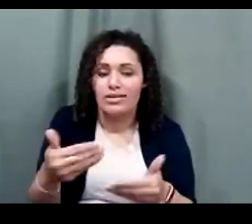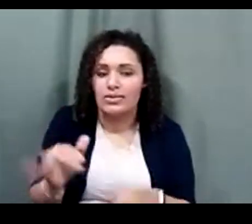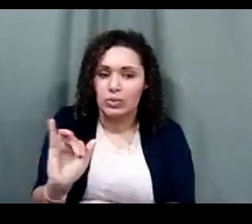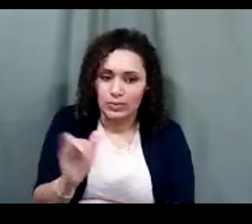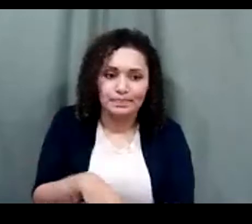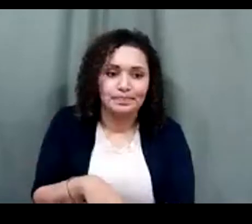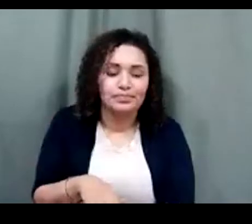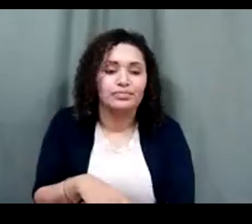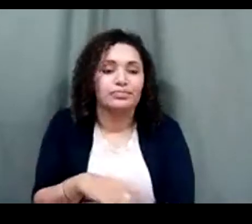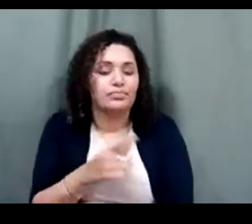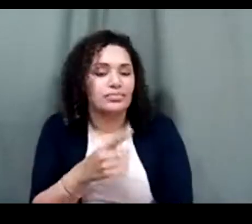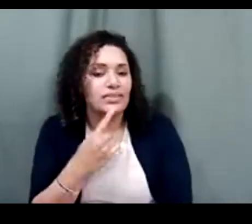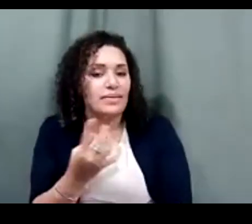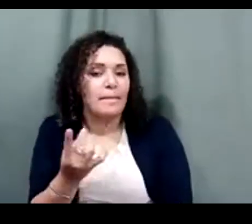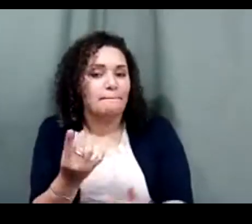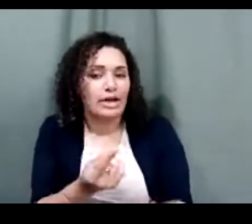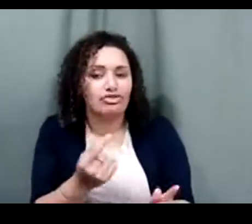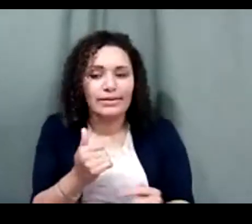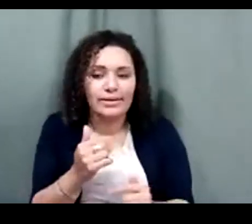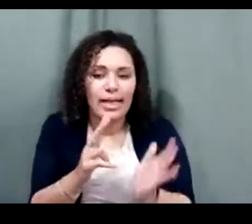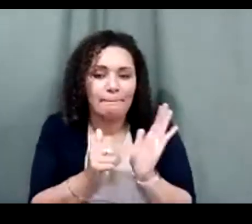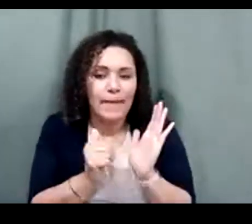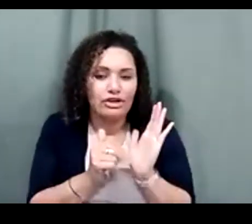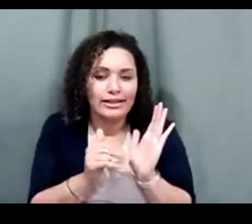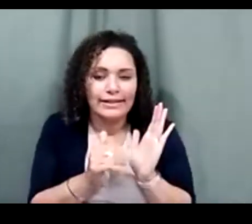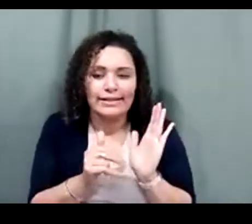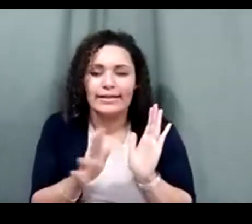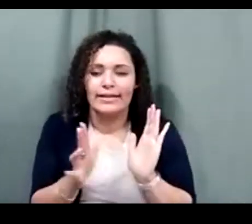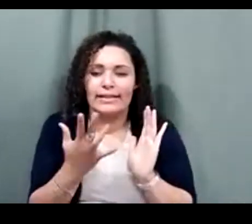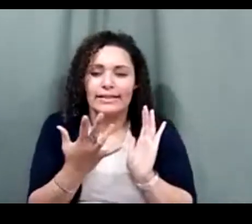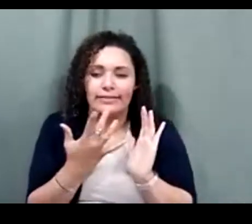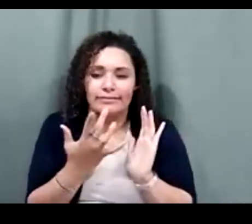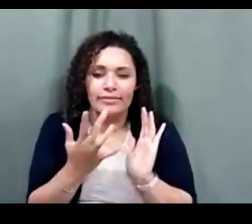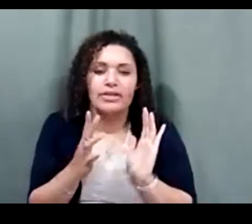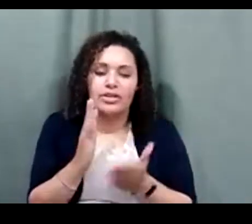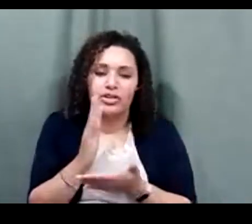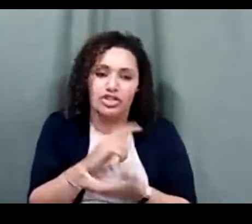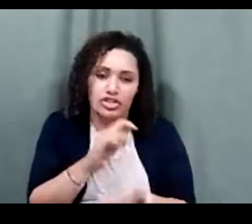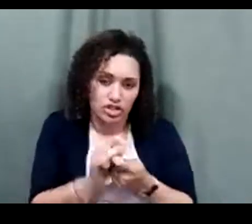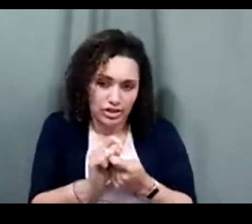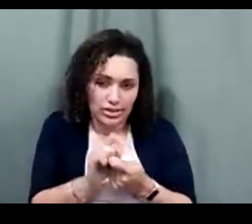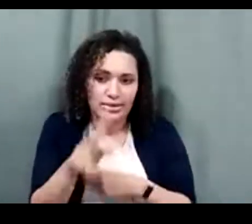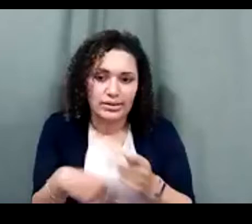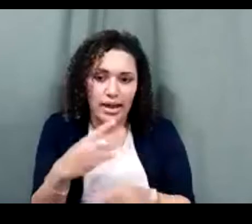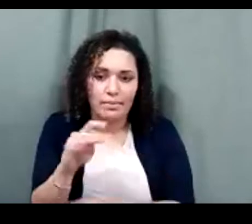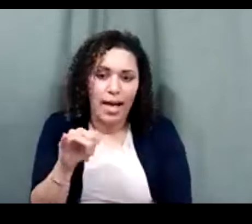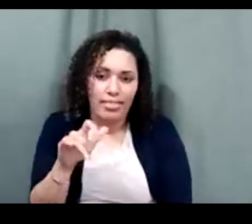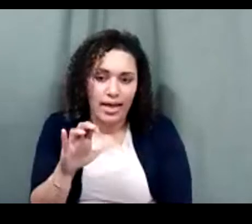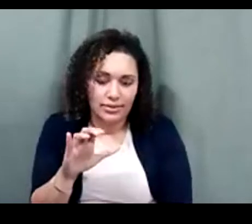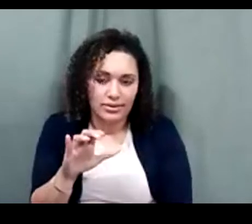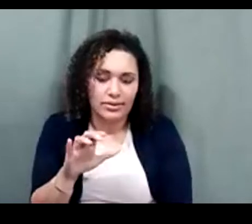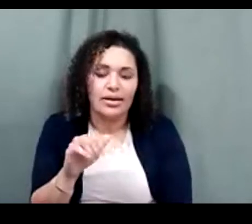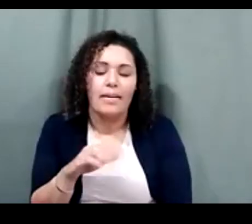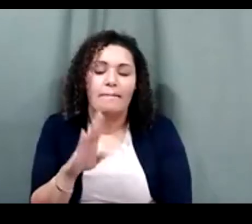about butteriness in Chardonnay. And there are certain strains of malolactic bacteria that create a chemical